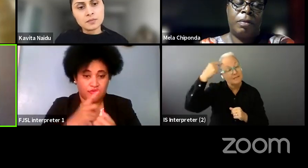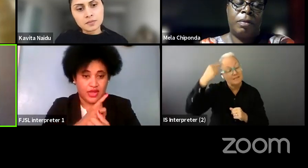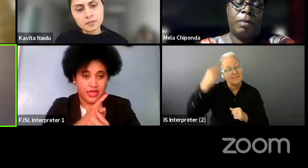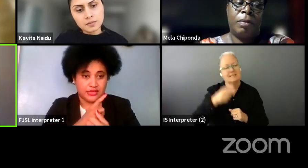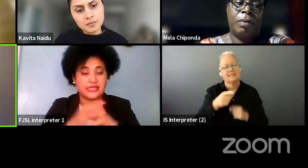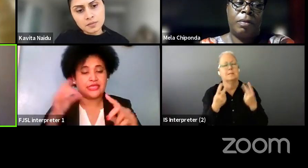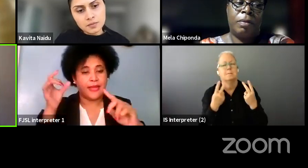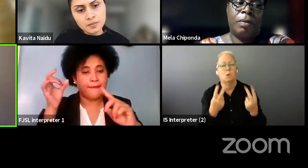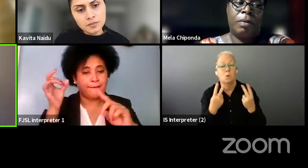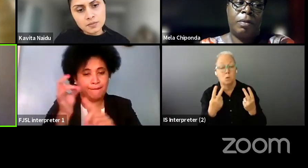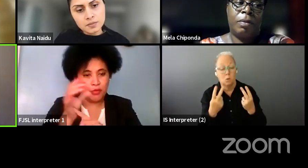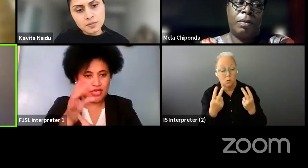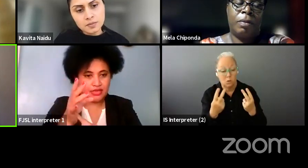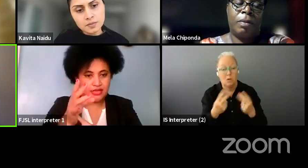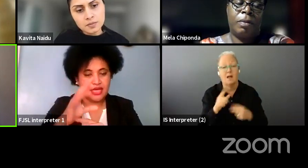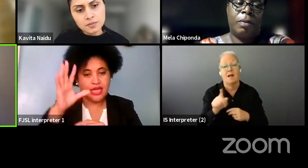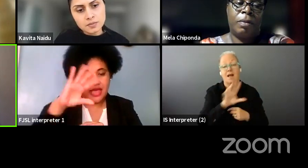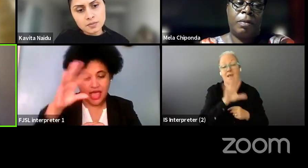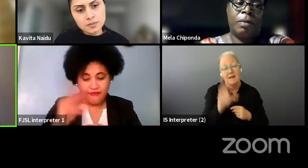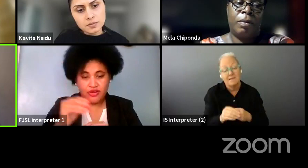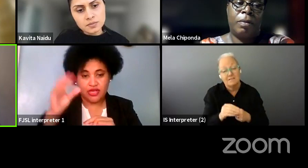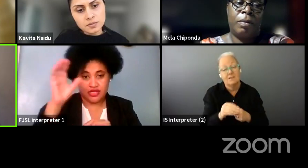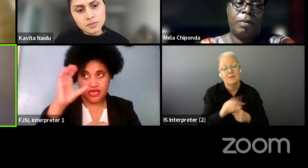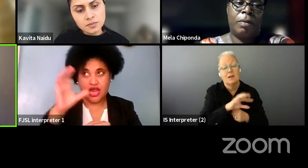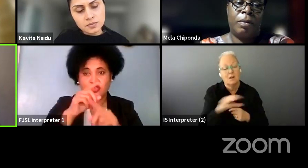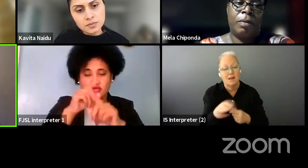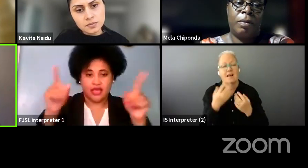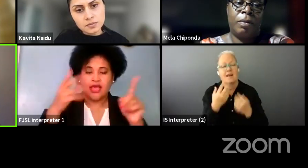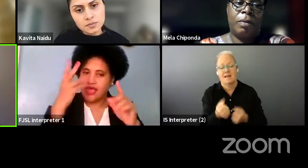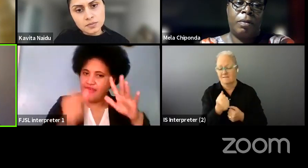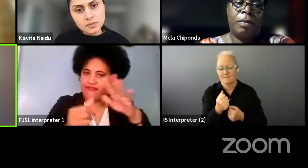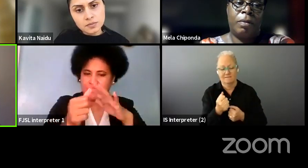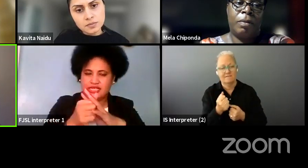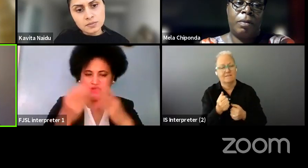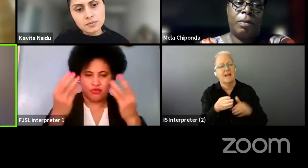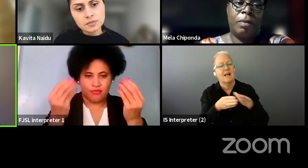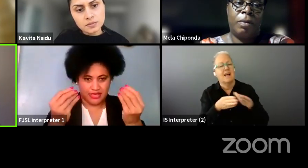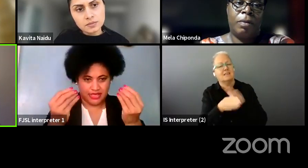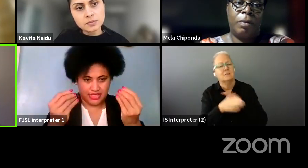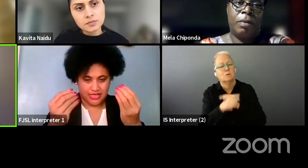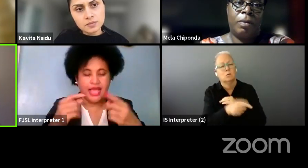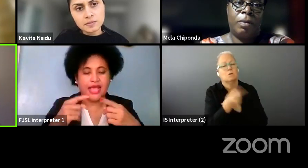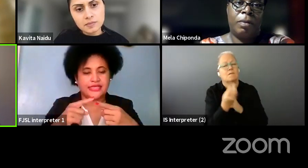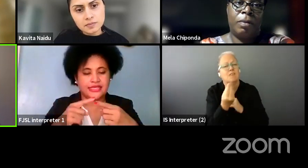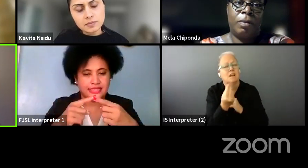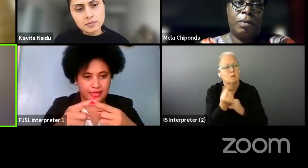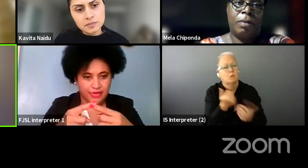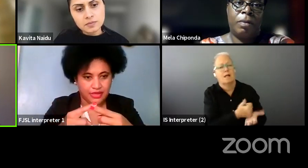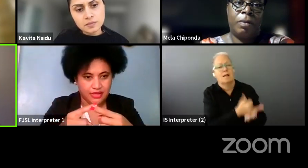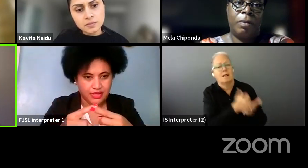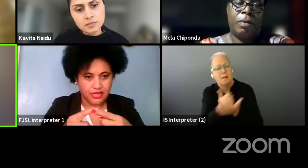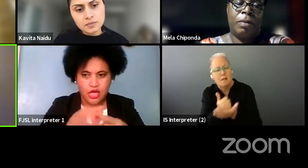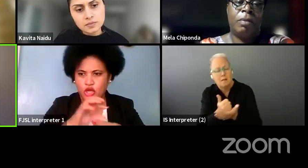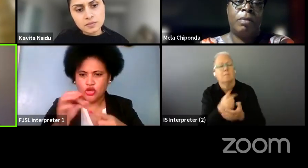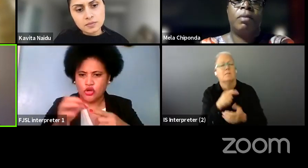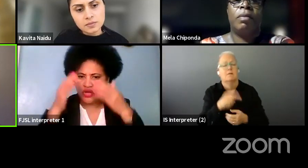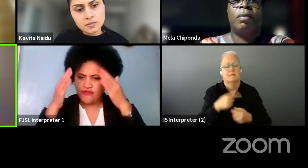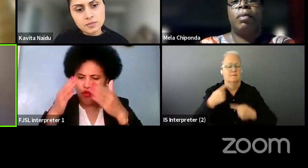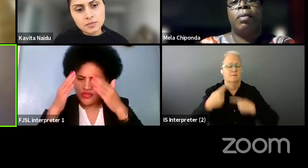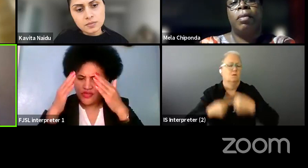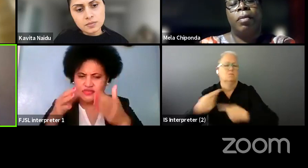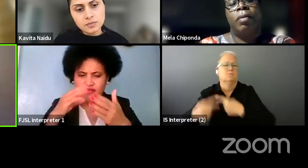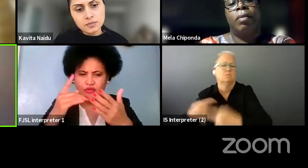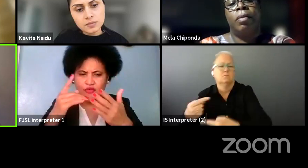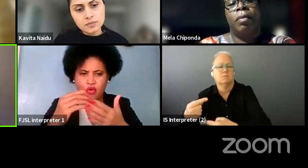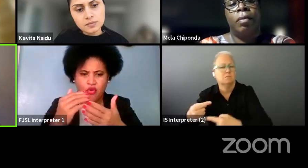ensure that African countries have access to finance on sustainable and fair terms, not only for targeted conservation and climate